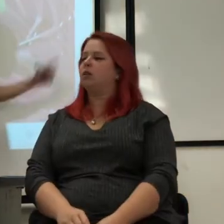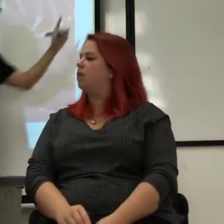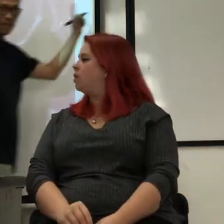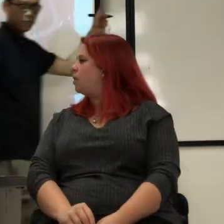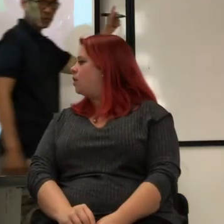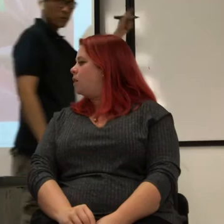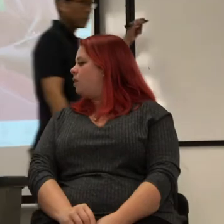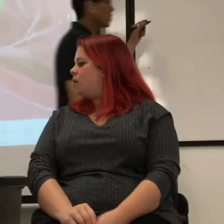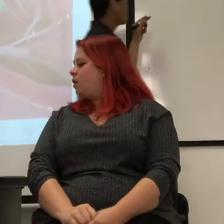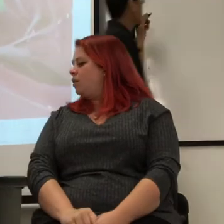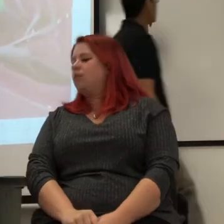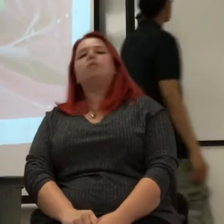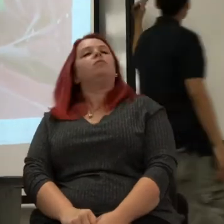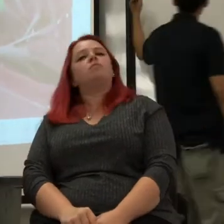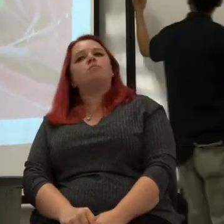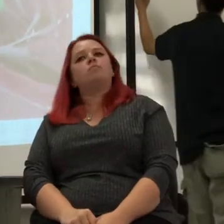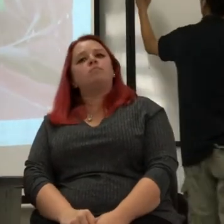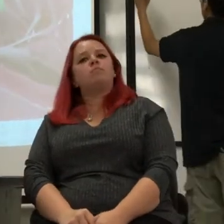So the right ventricle.